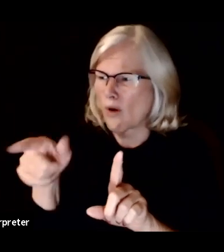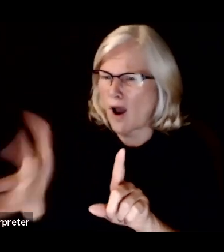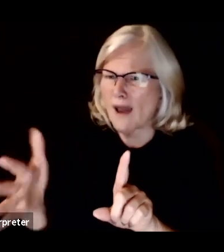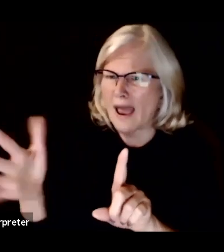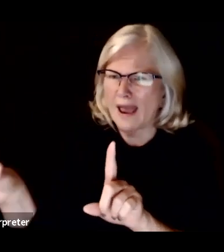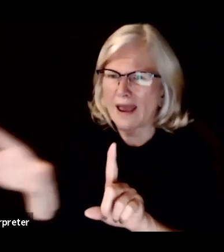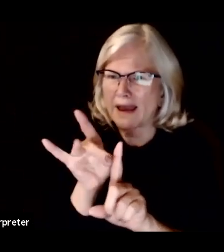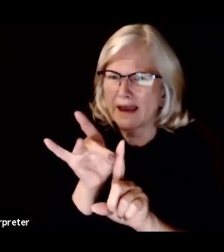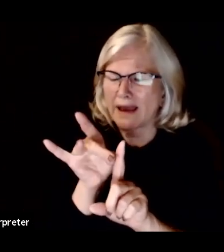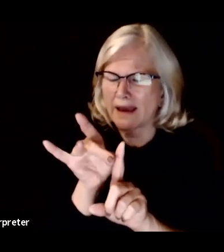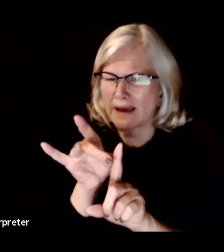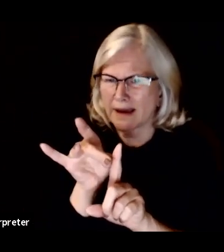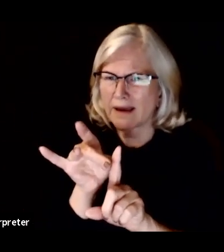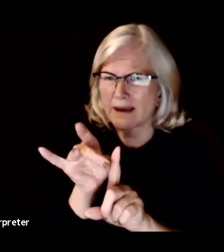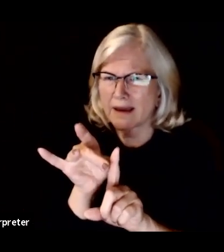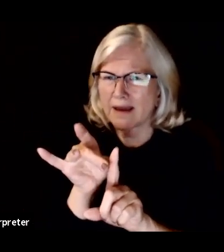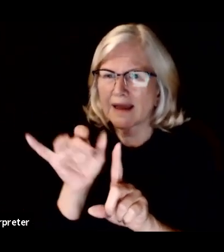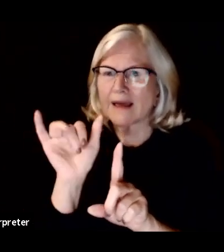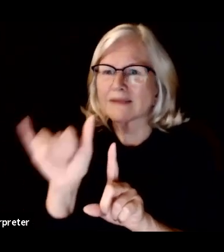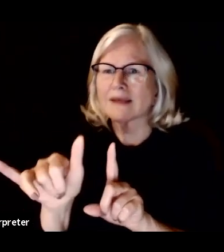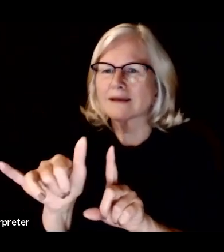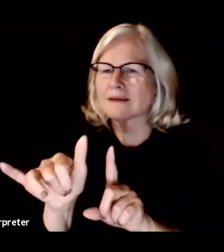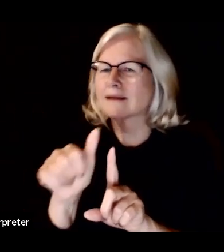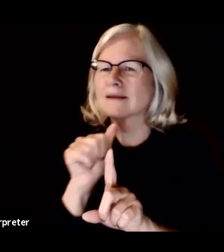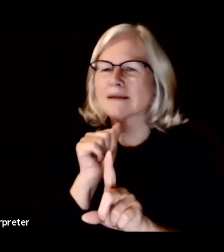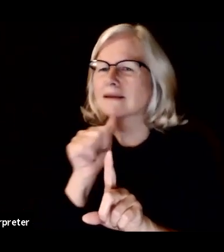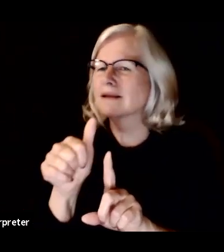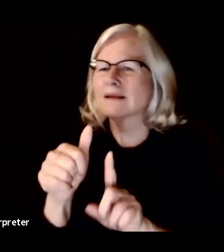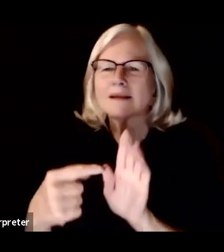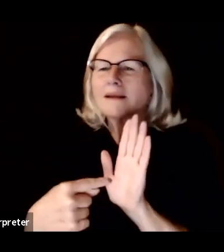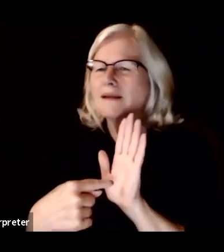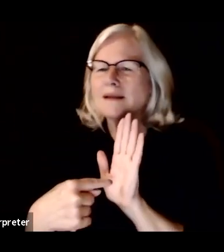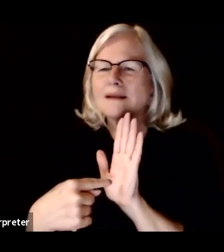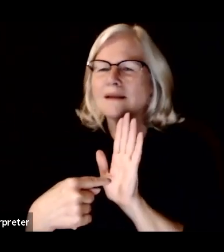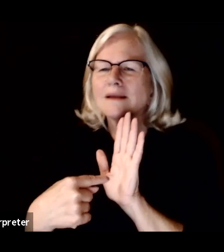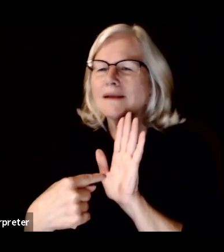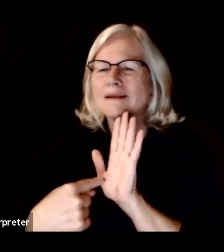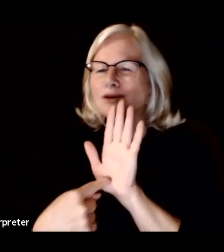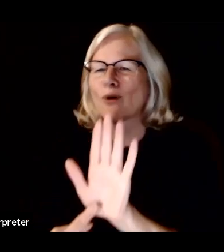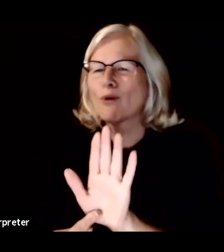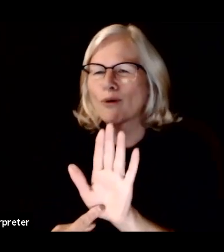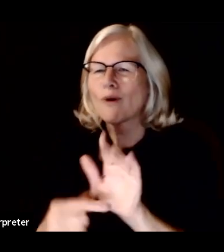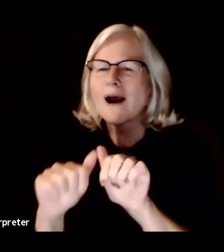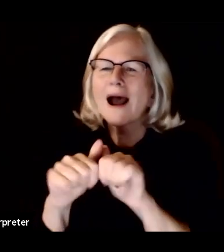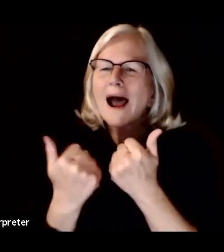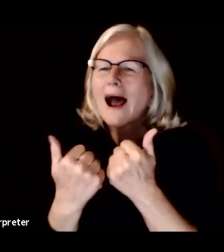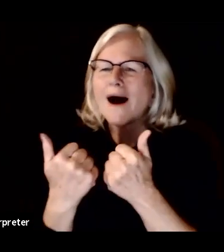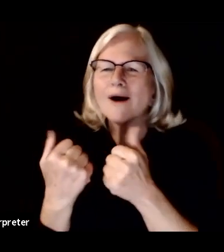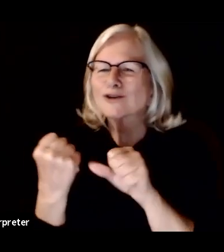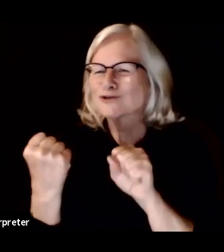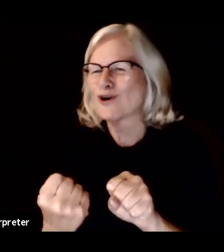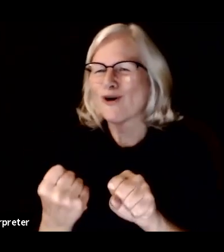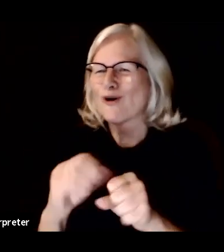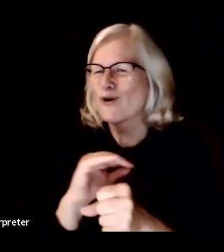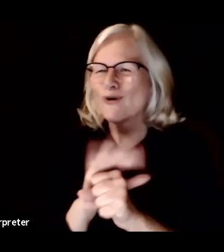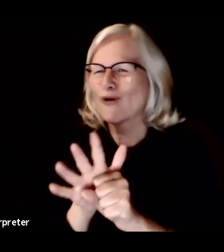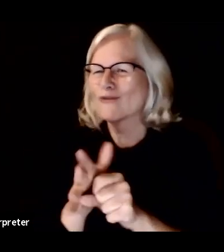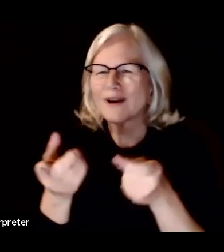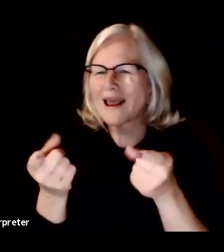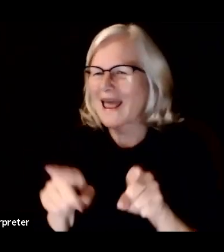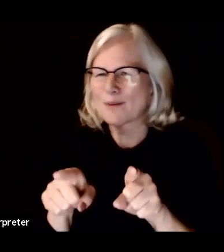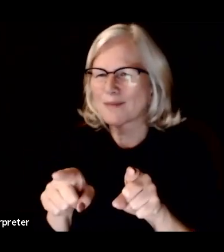incomplete representation of COVID-19 spread or presence in Minnesota, because people can get